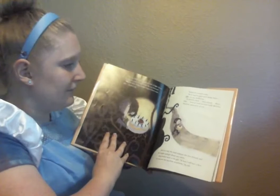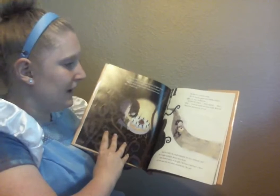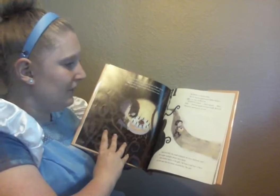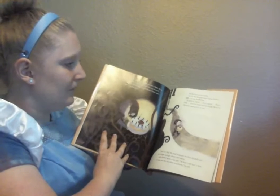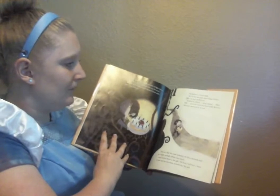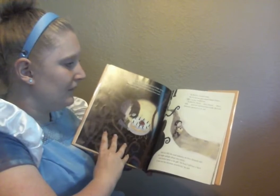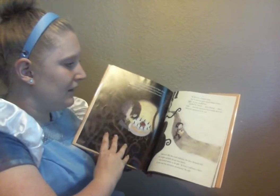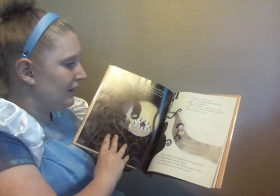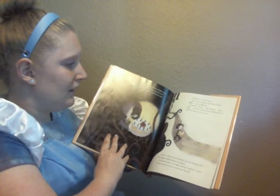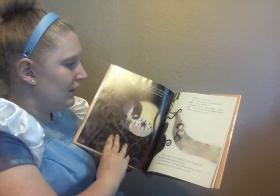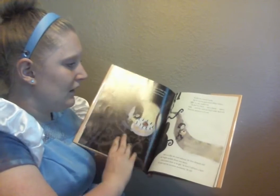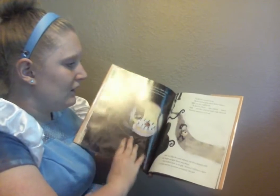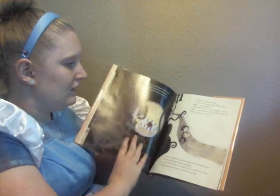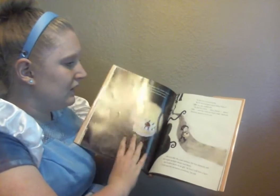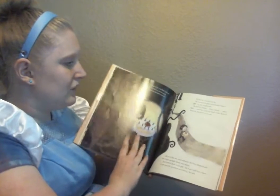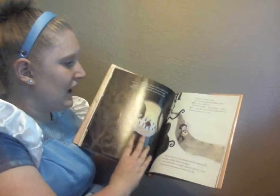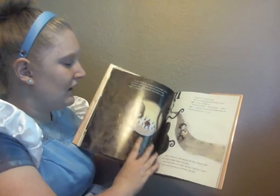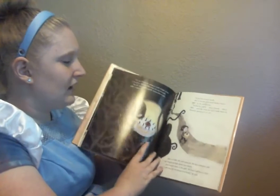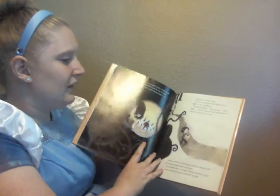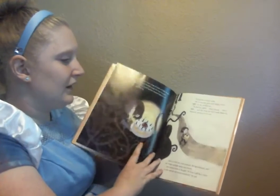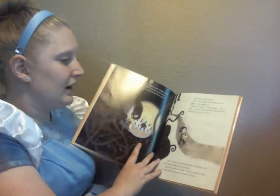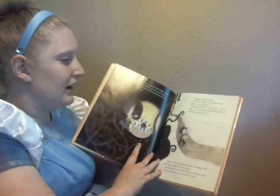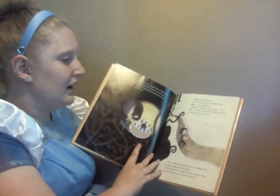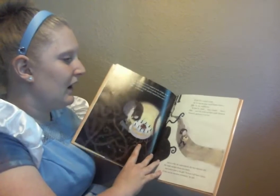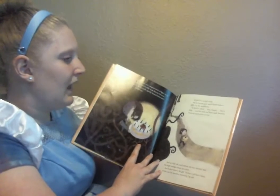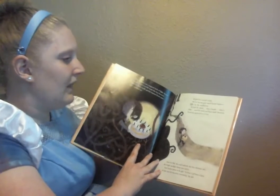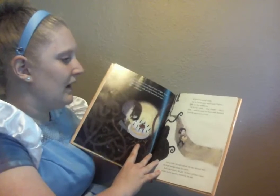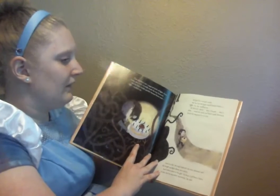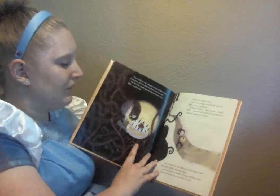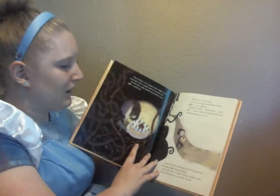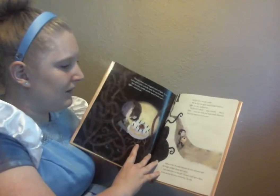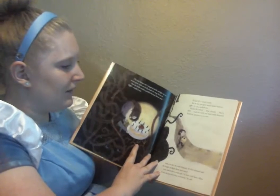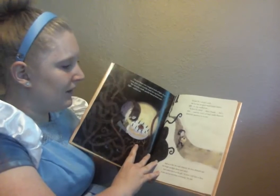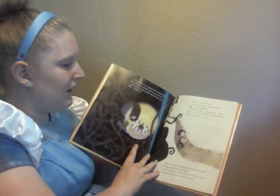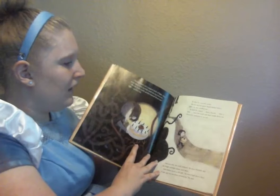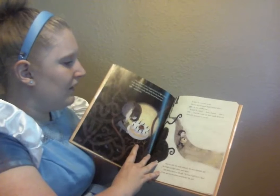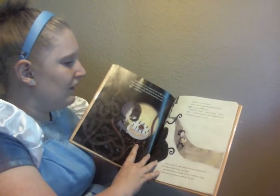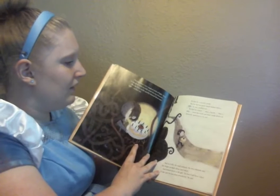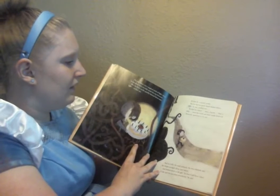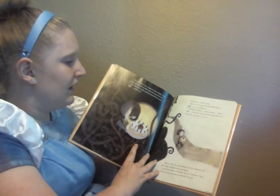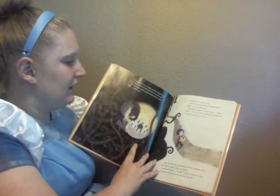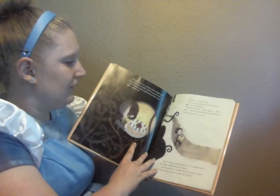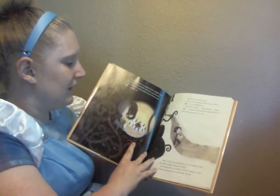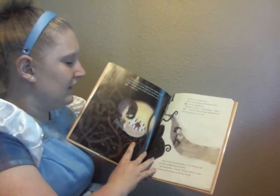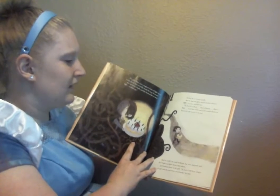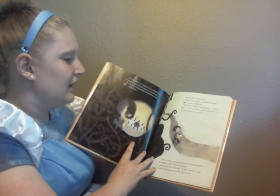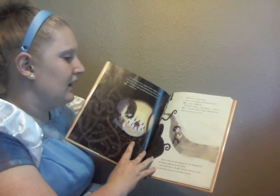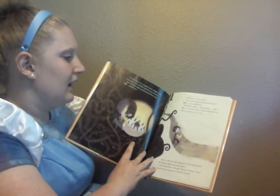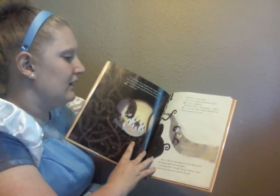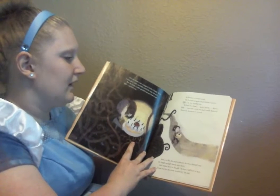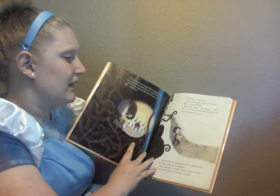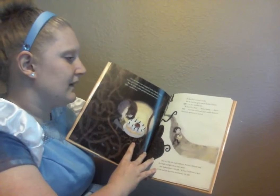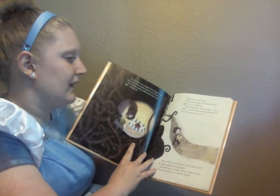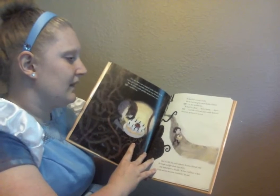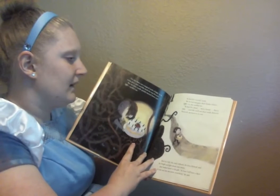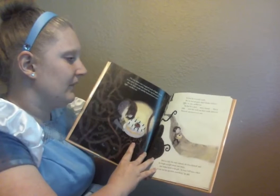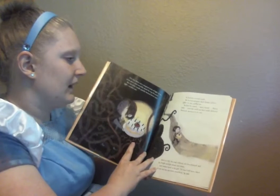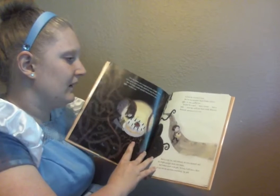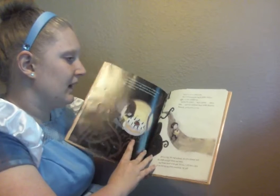out. So Jack lit a third, and then a fourth, then a fifth, until the 10th and final